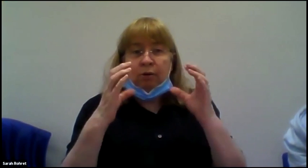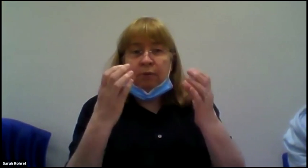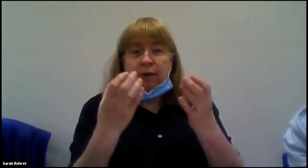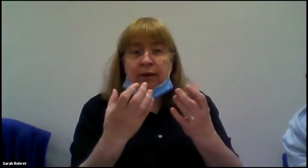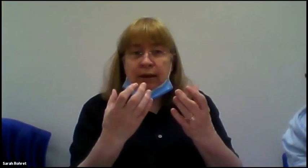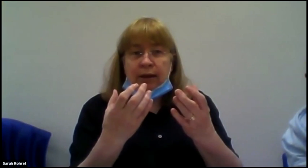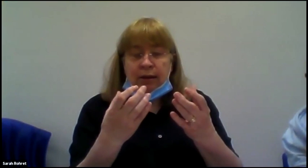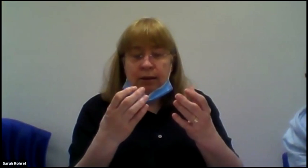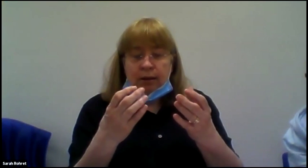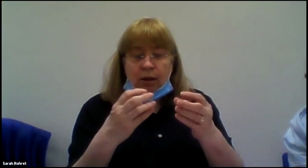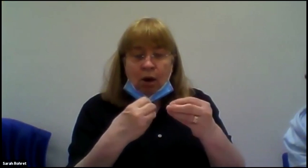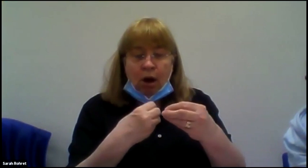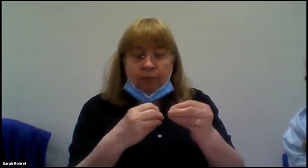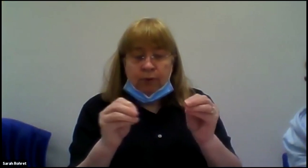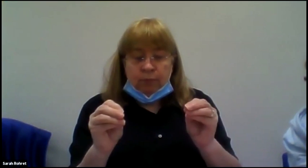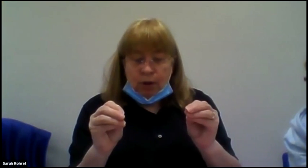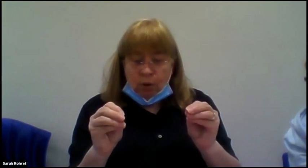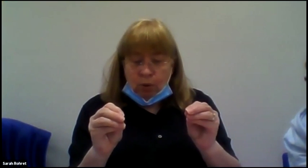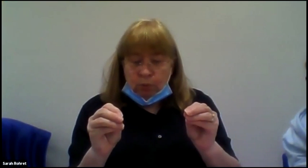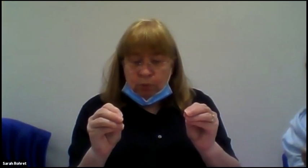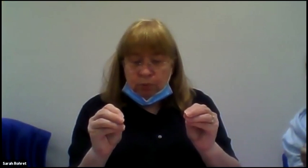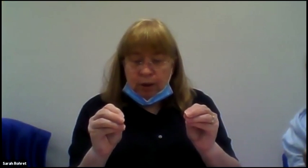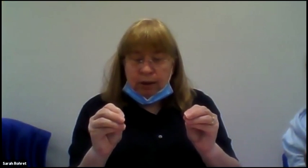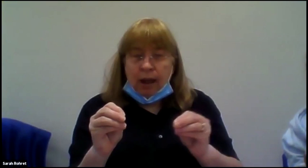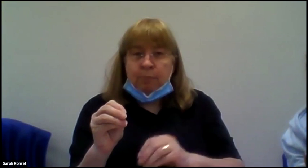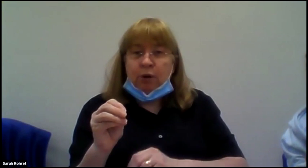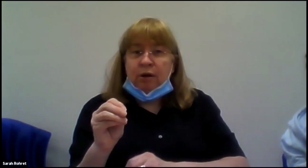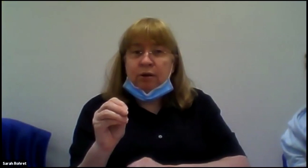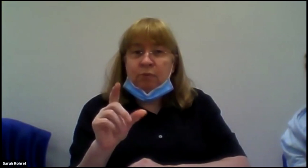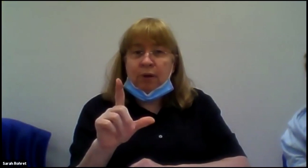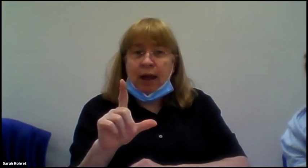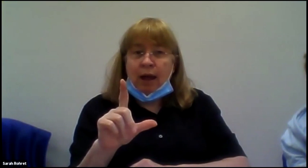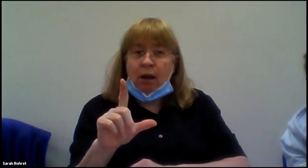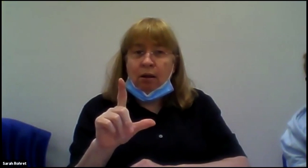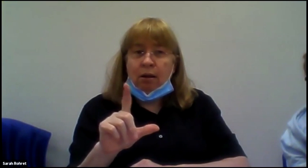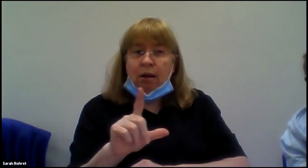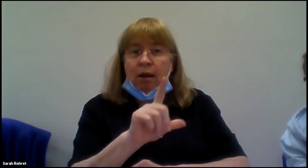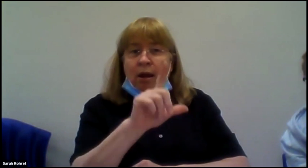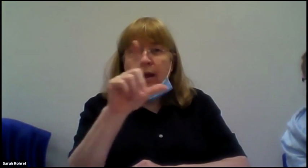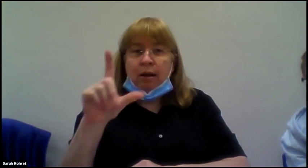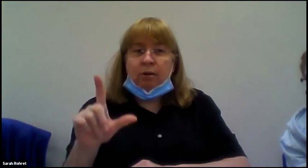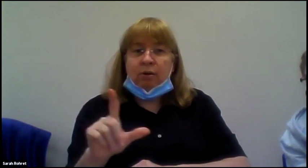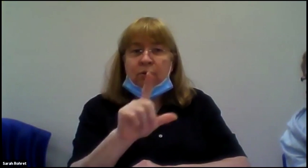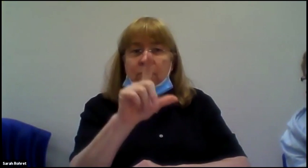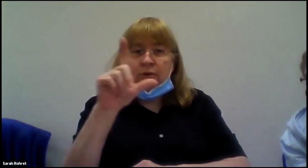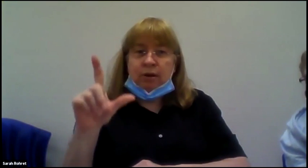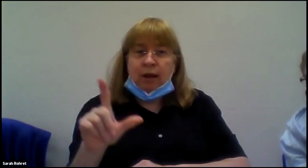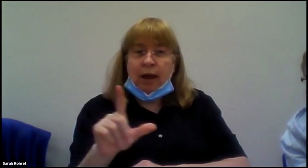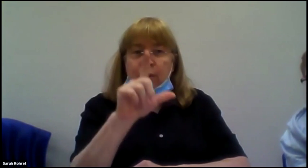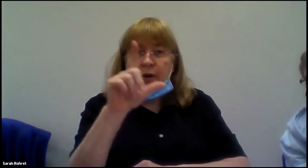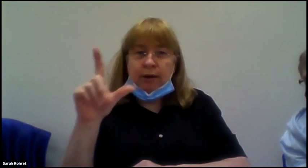with the C, office with O, library starts with L, and it circles library.